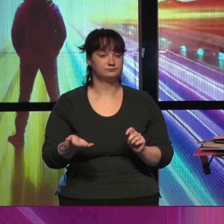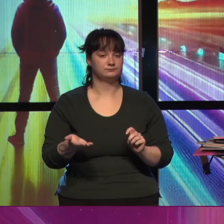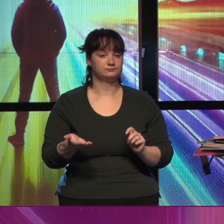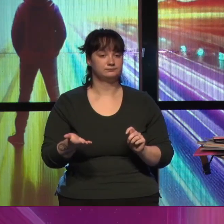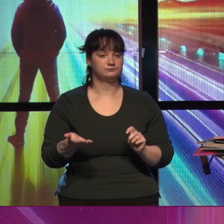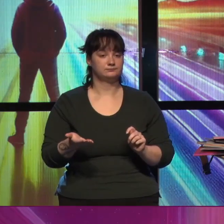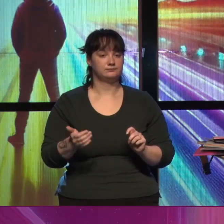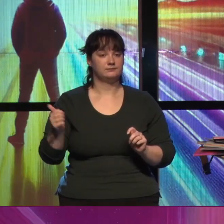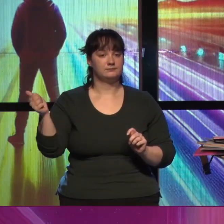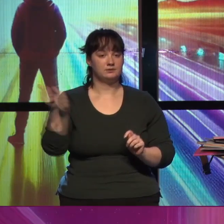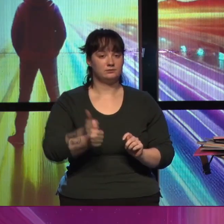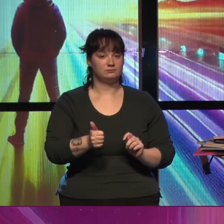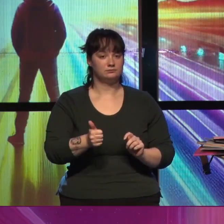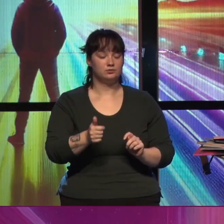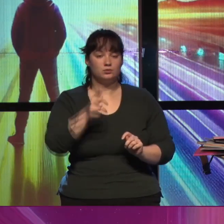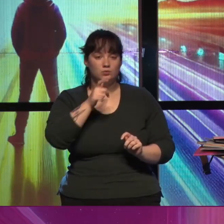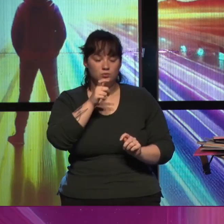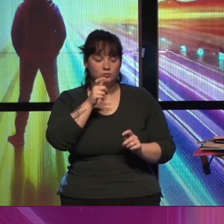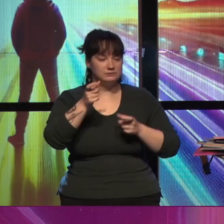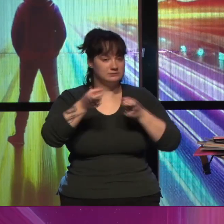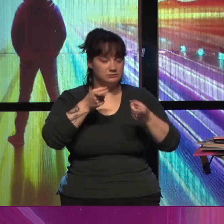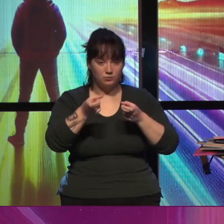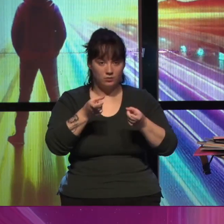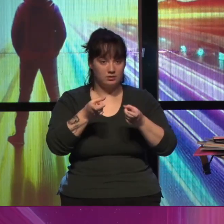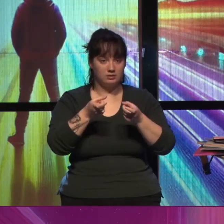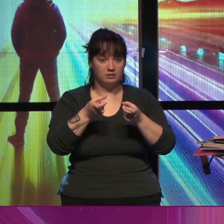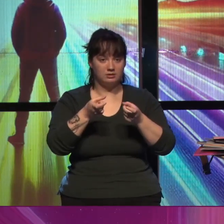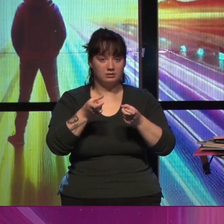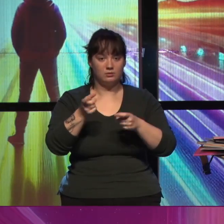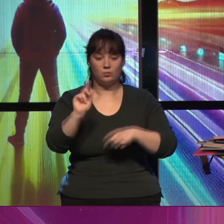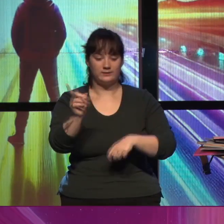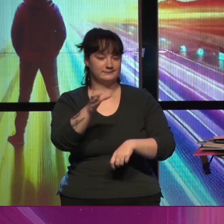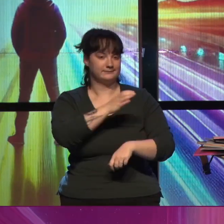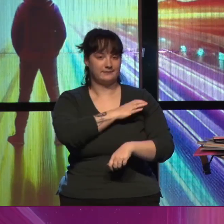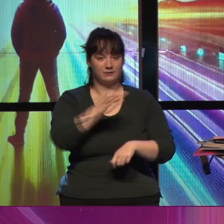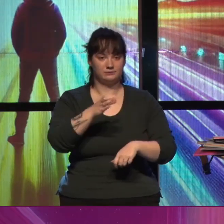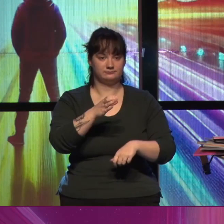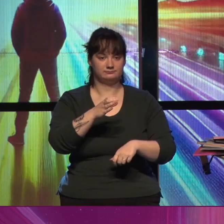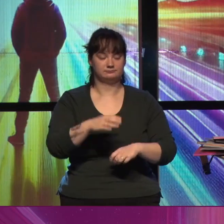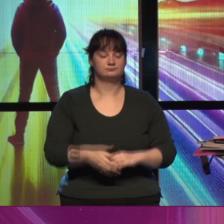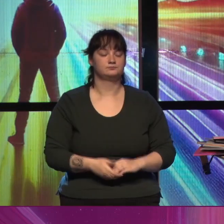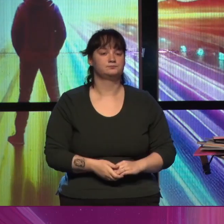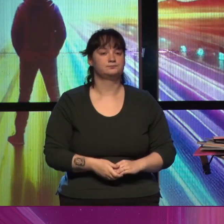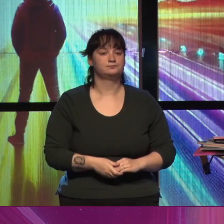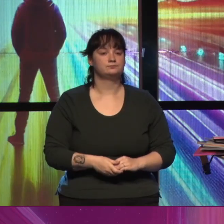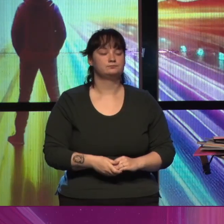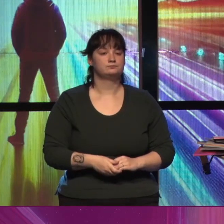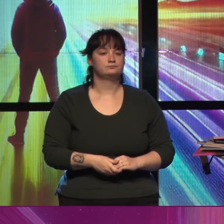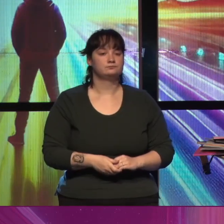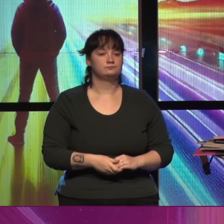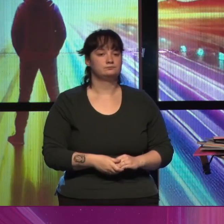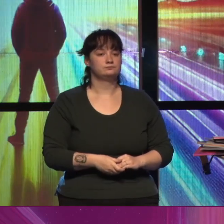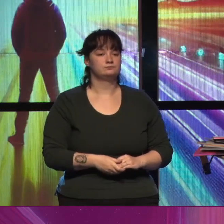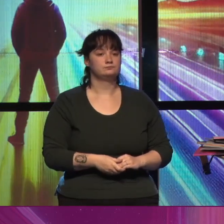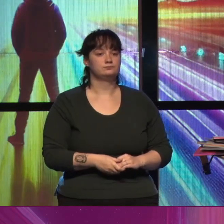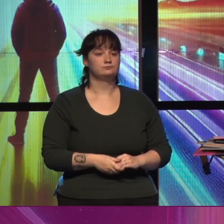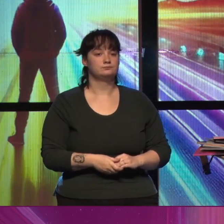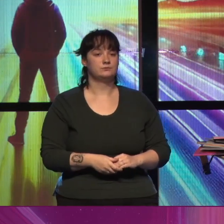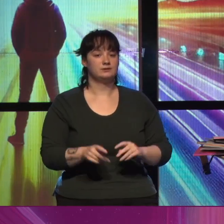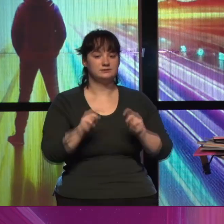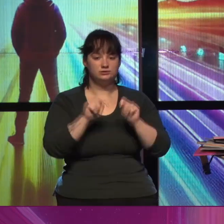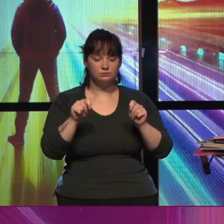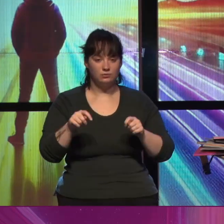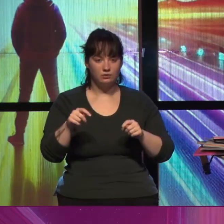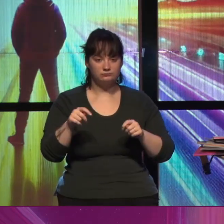real power rests. And John gives it to us right at the beginning. So this throne room scene,